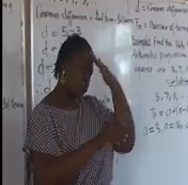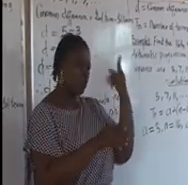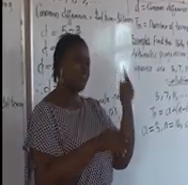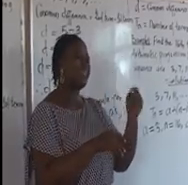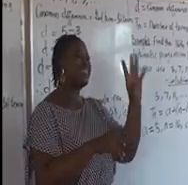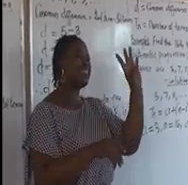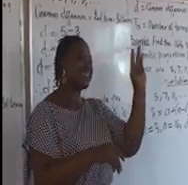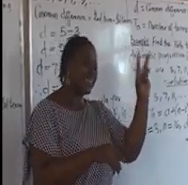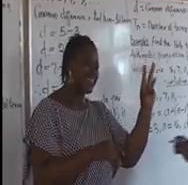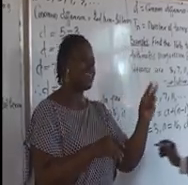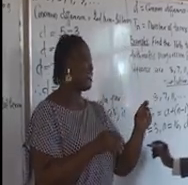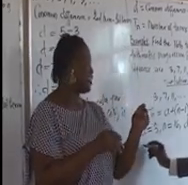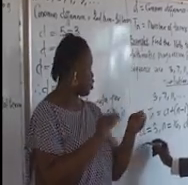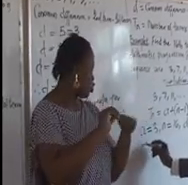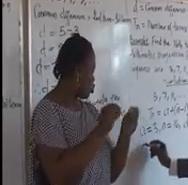this sequence.